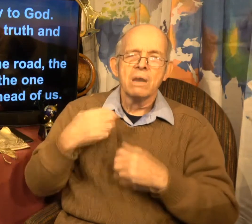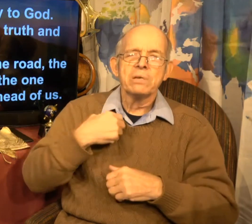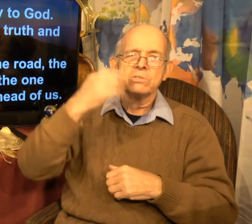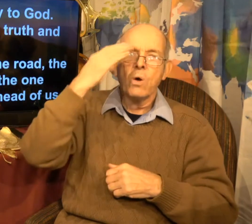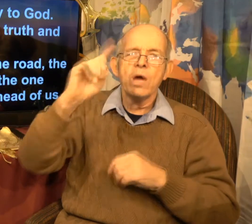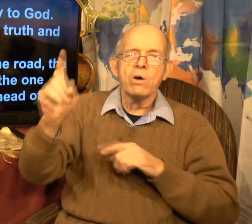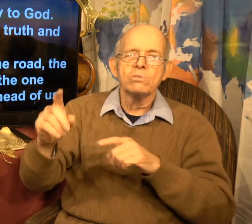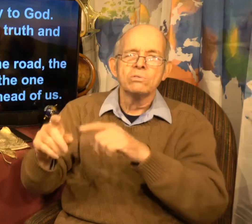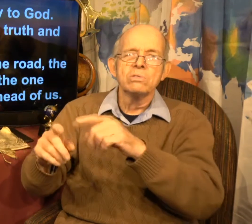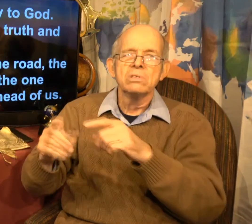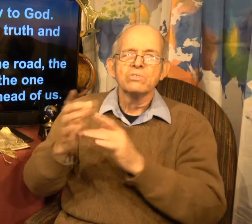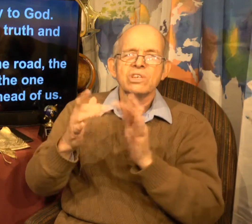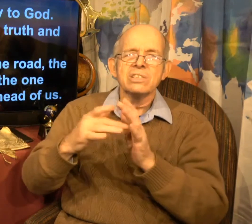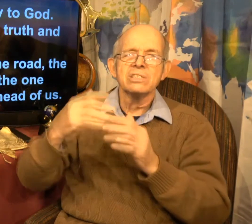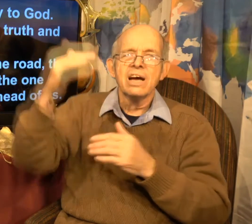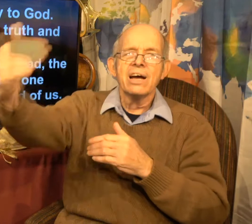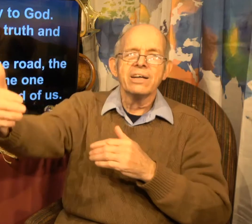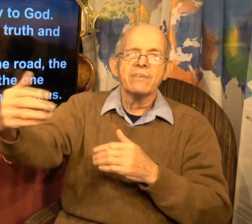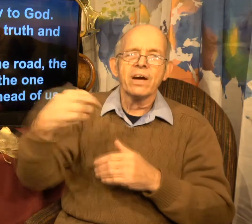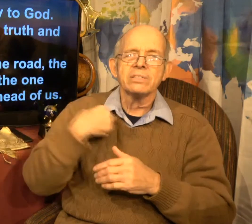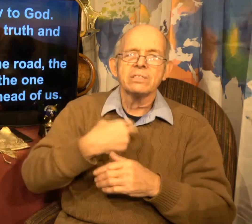us nowhere, Jesus ahead of us.